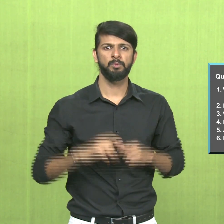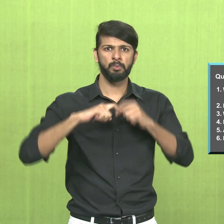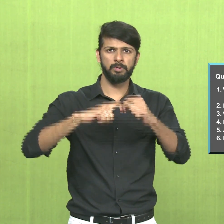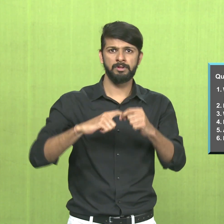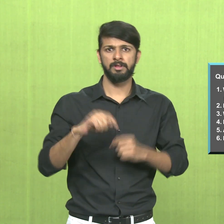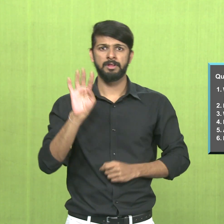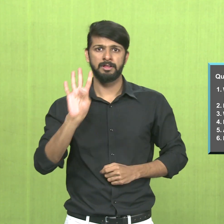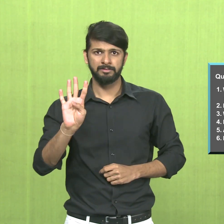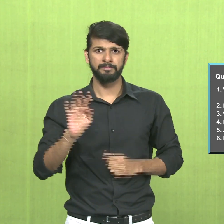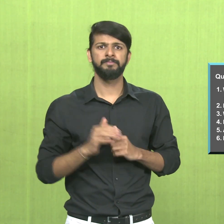Question number 4.